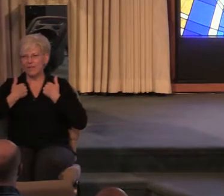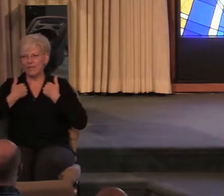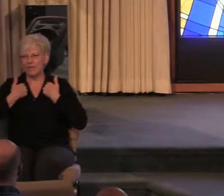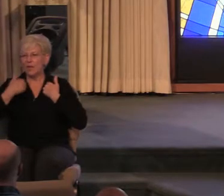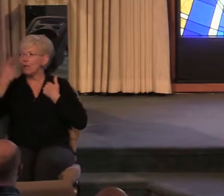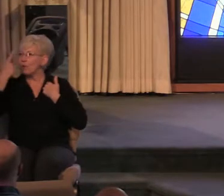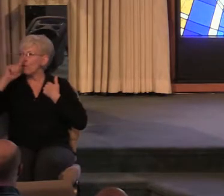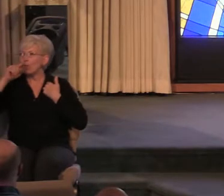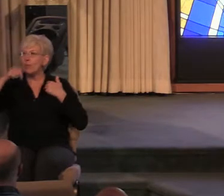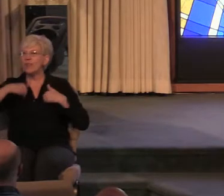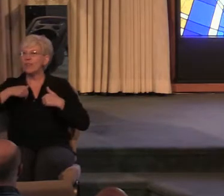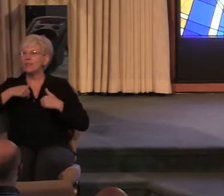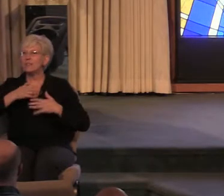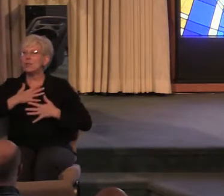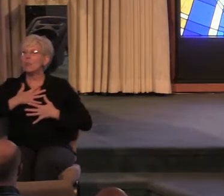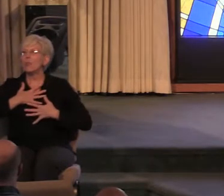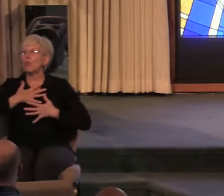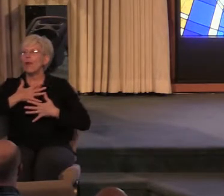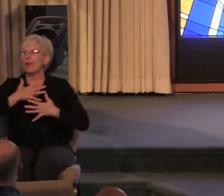for this breath,